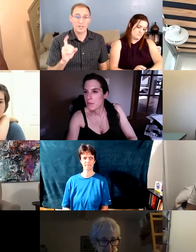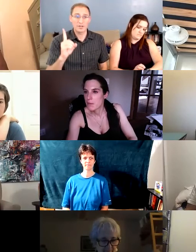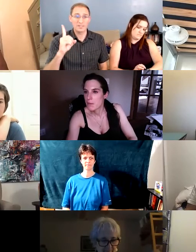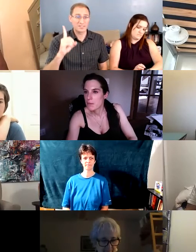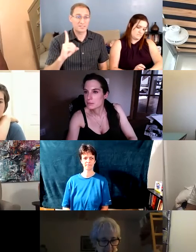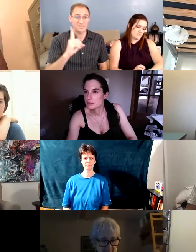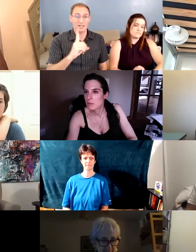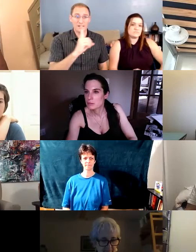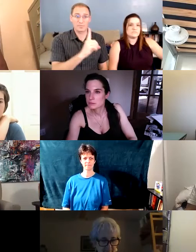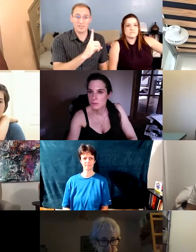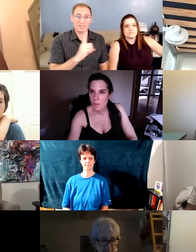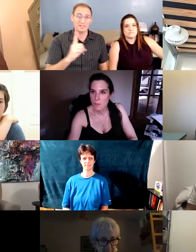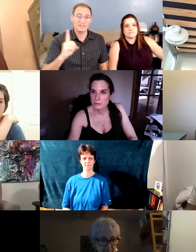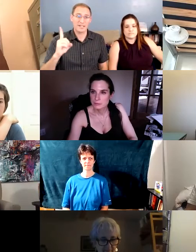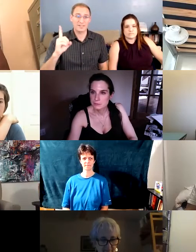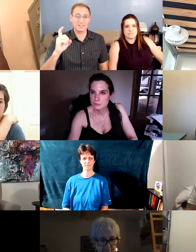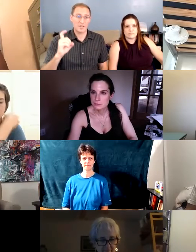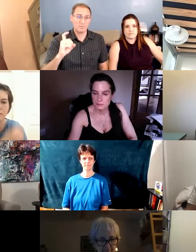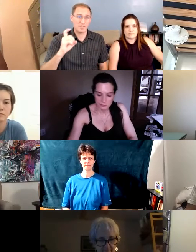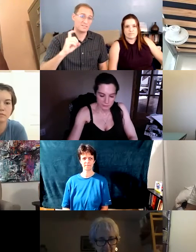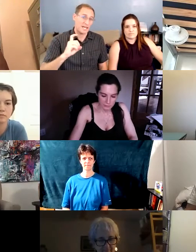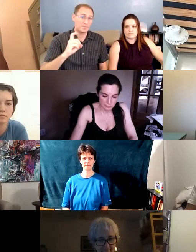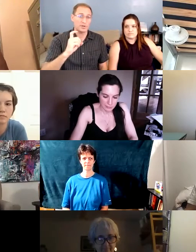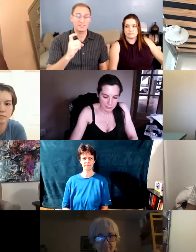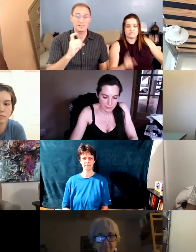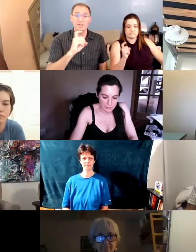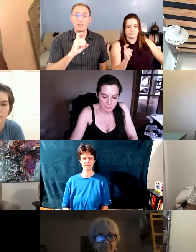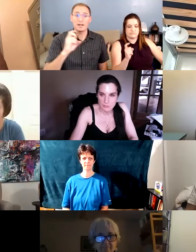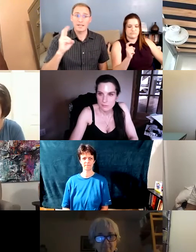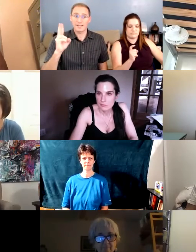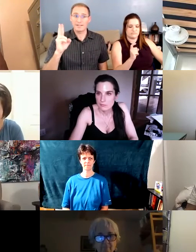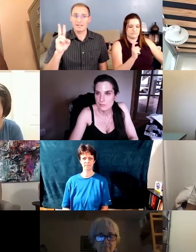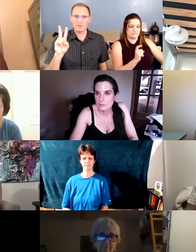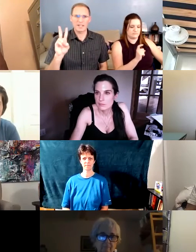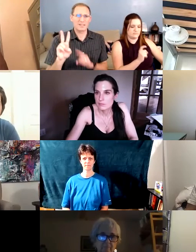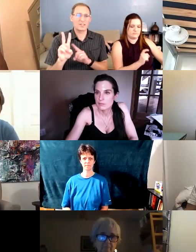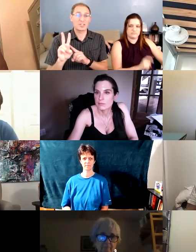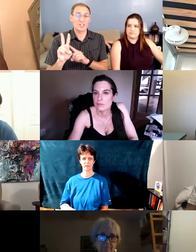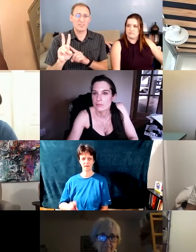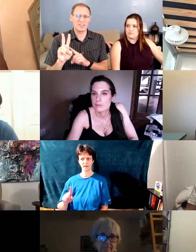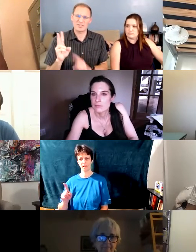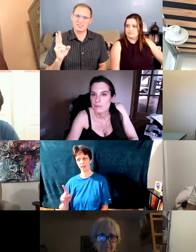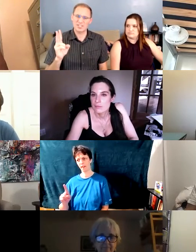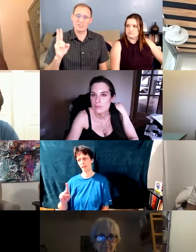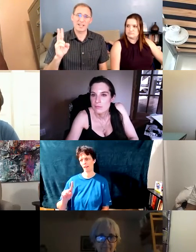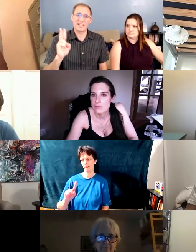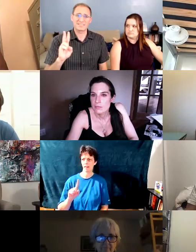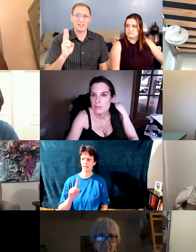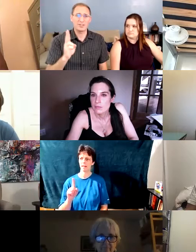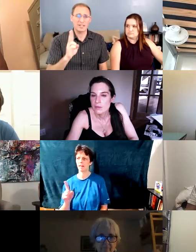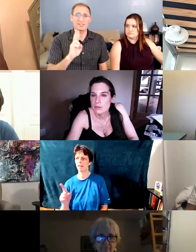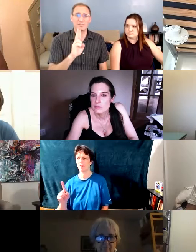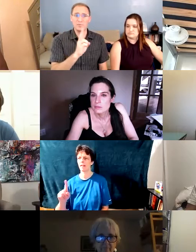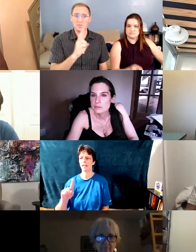now that we know this is a person and this might be a sad person, and then we're like, you can generalize